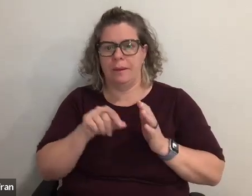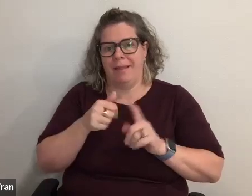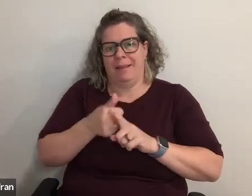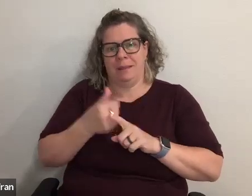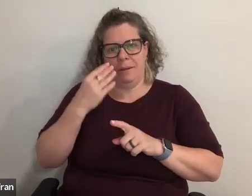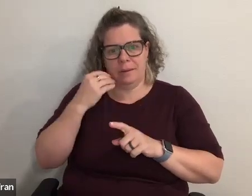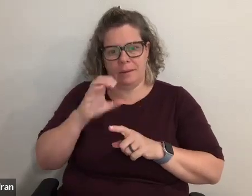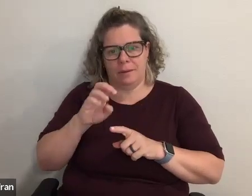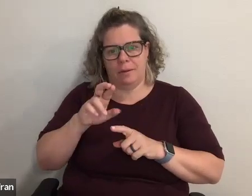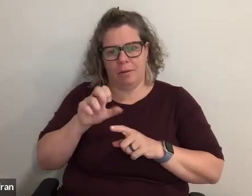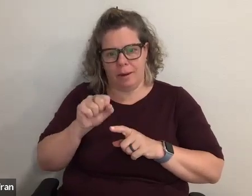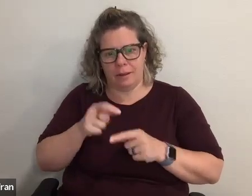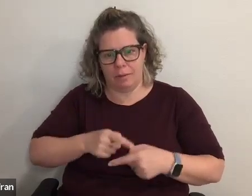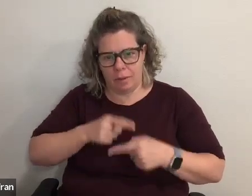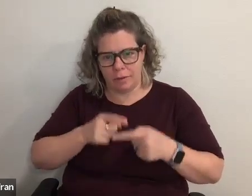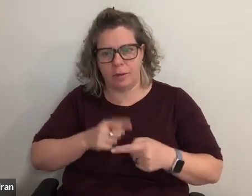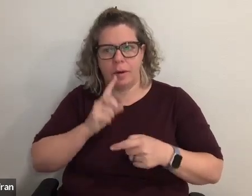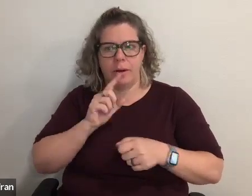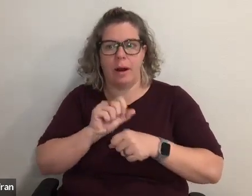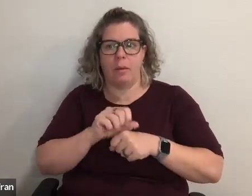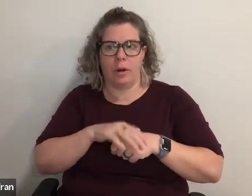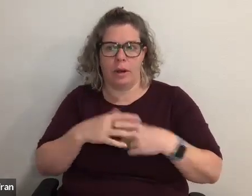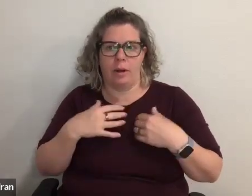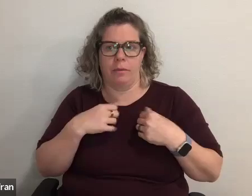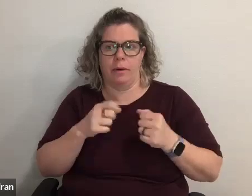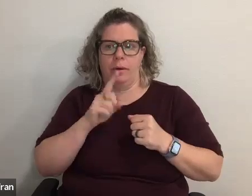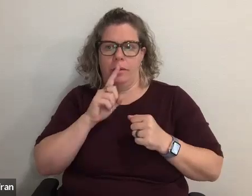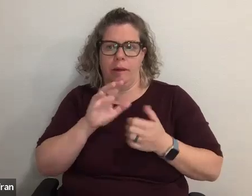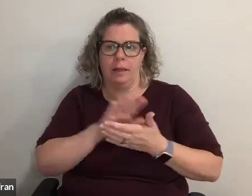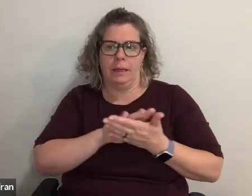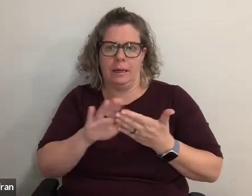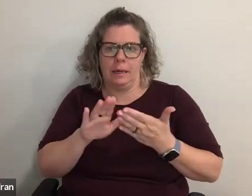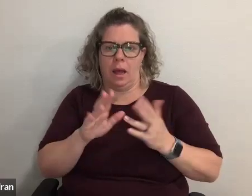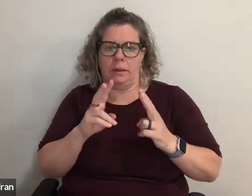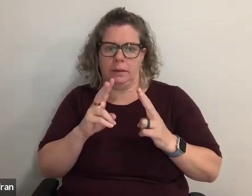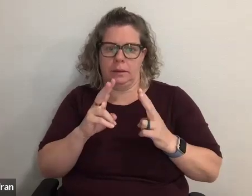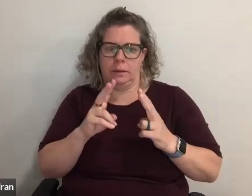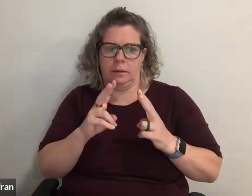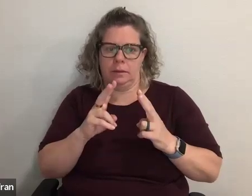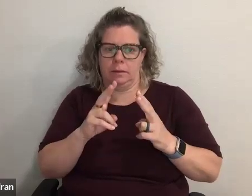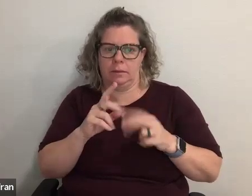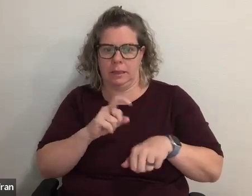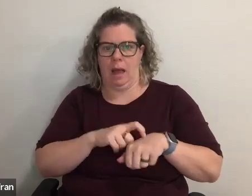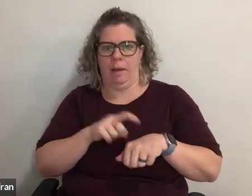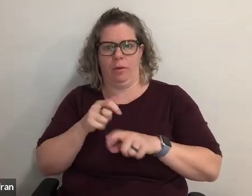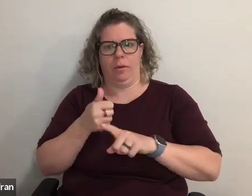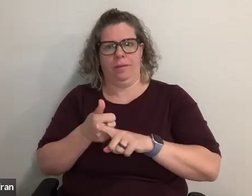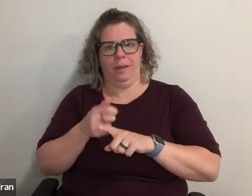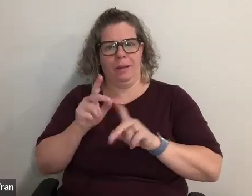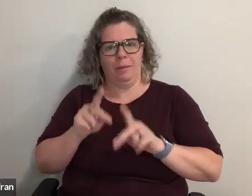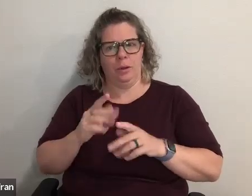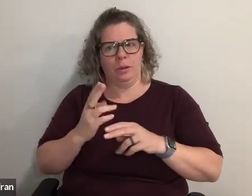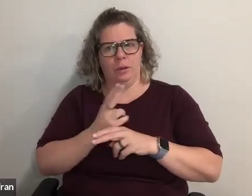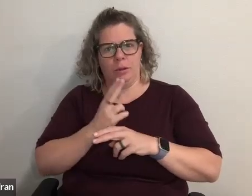they've struggled, and really they're working their recovery. So it's a really beautiful time for them to use what they've learned to